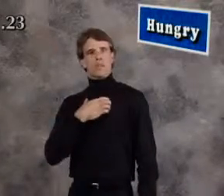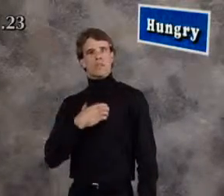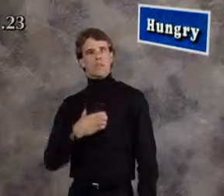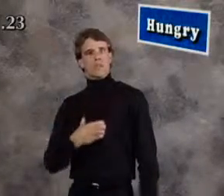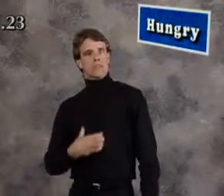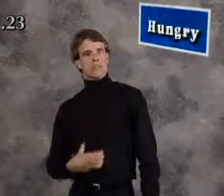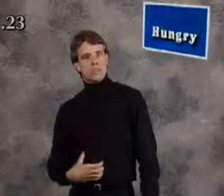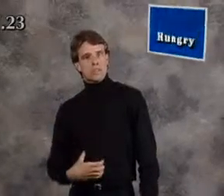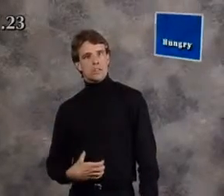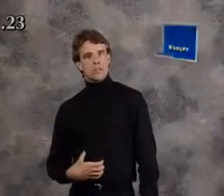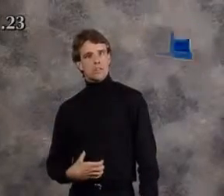Hungry.